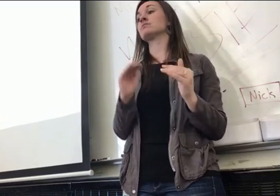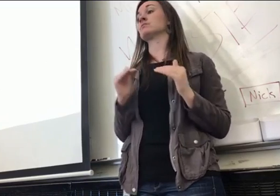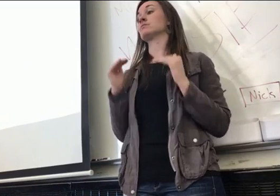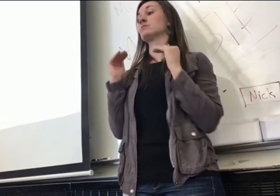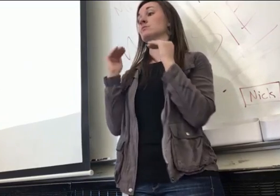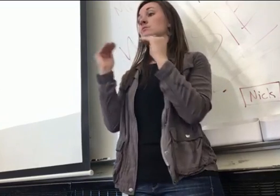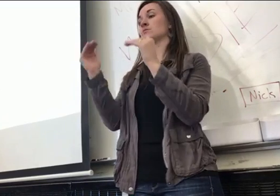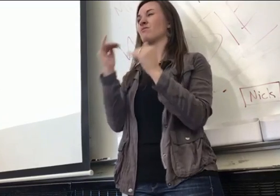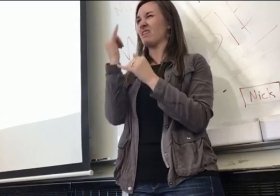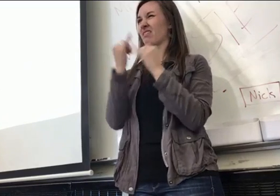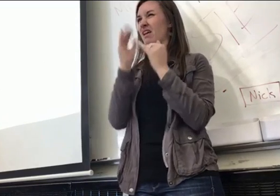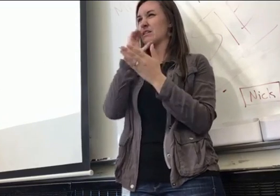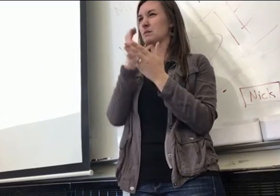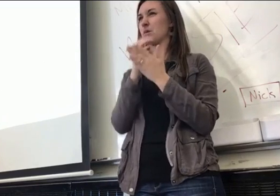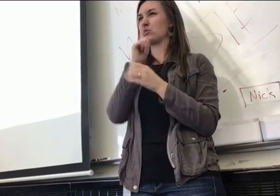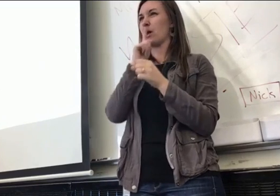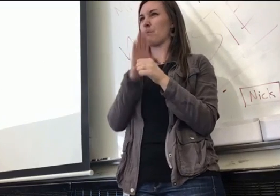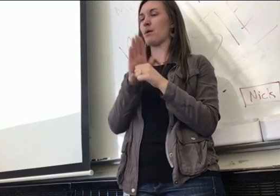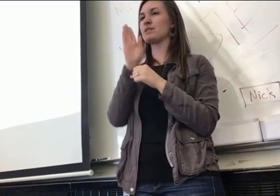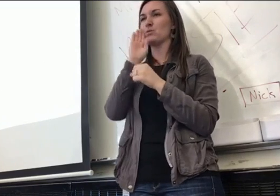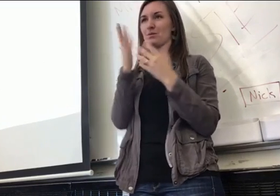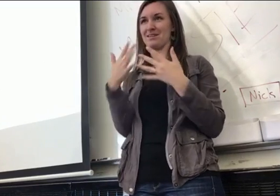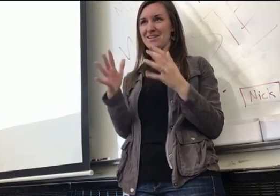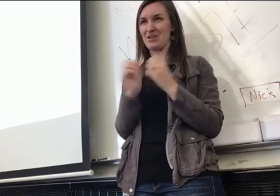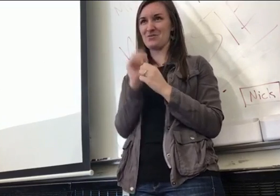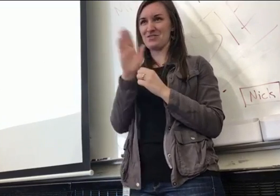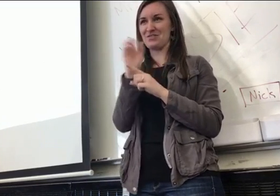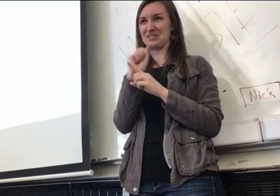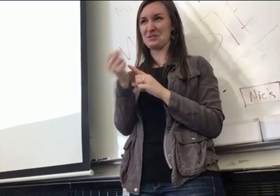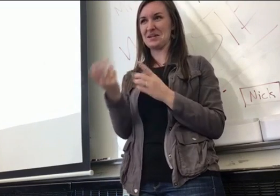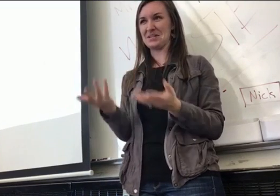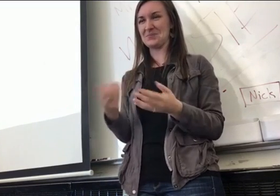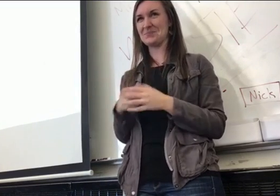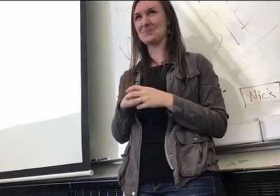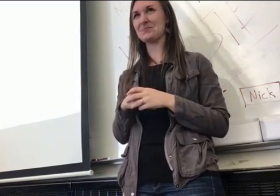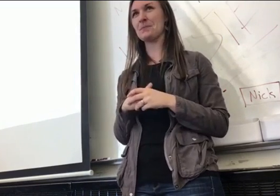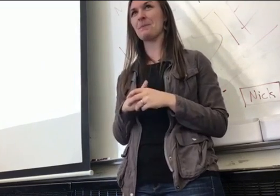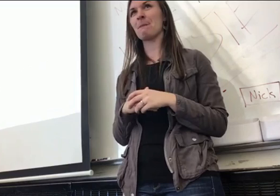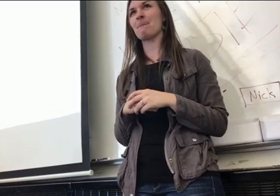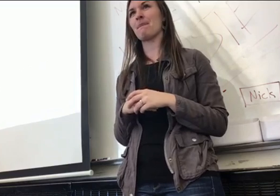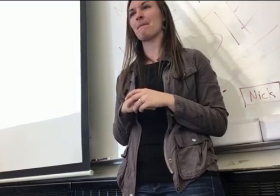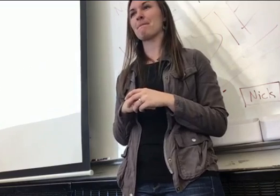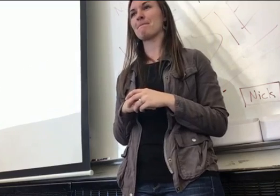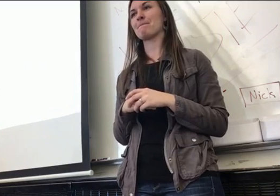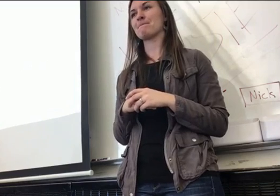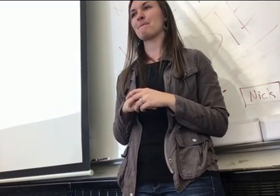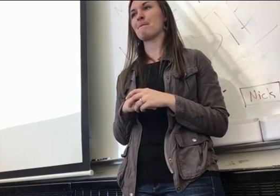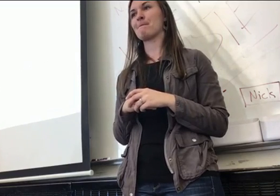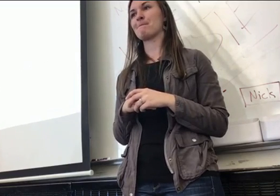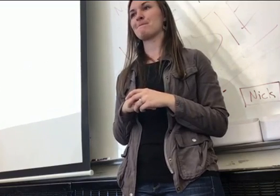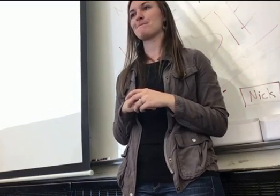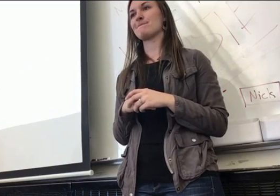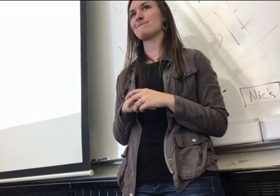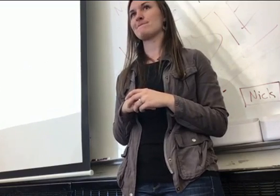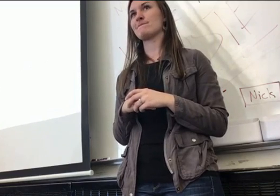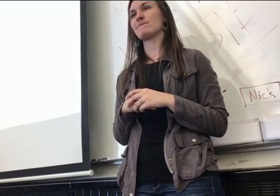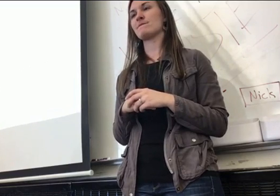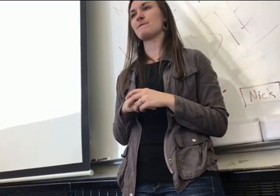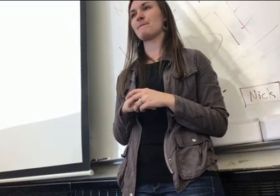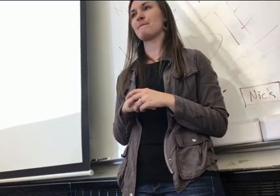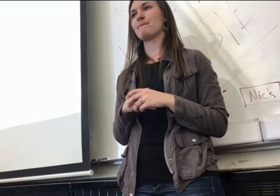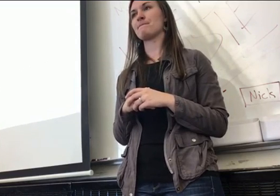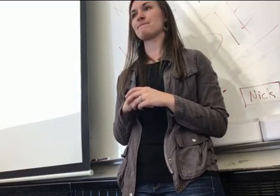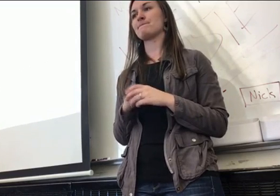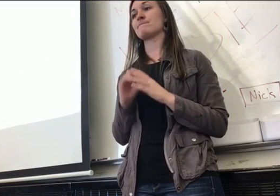Last picture, I promise, and then we'll get done with this uncomfortable situation. Okay? So let's pretend that